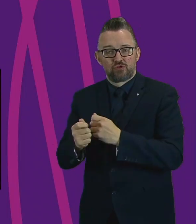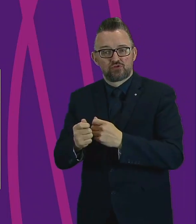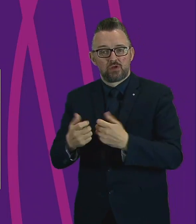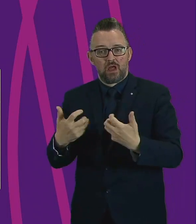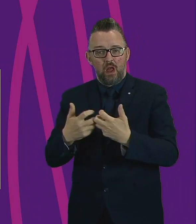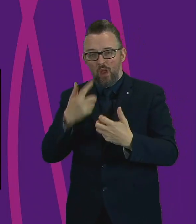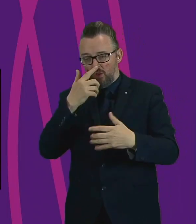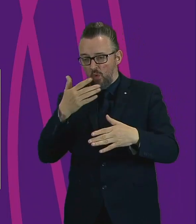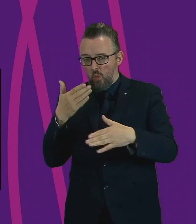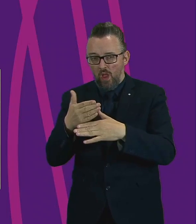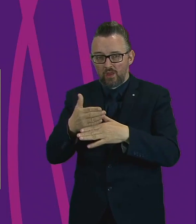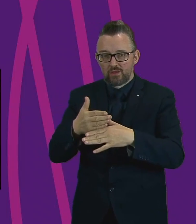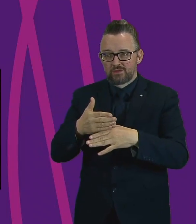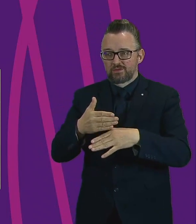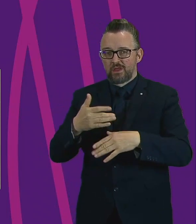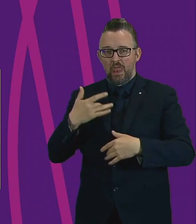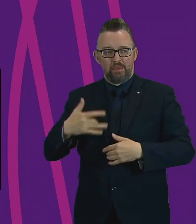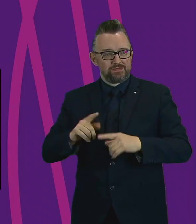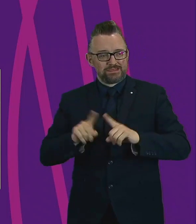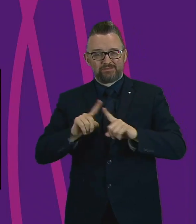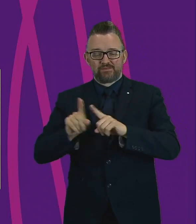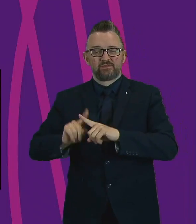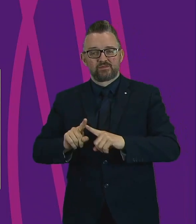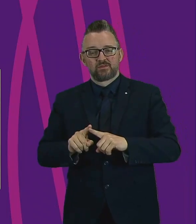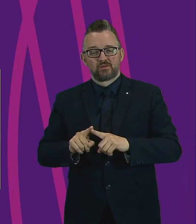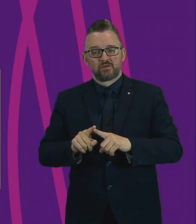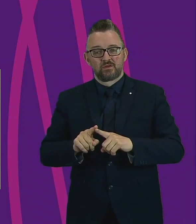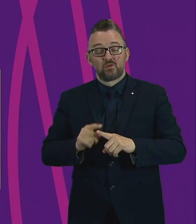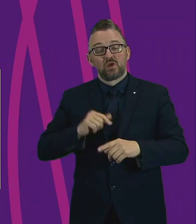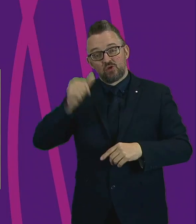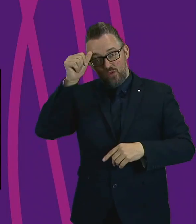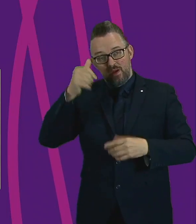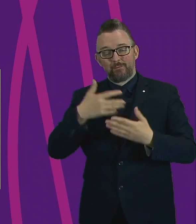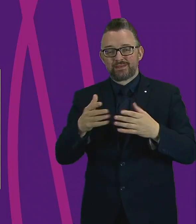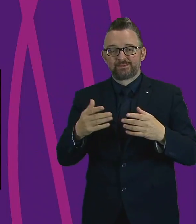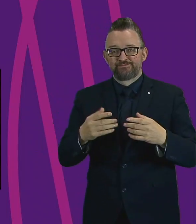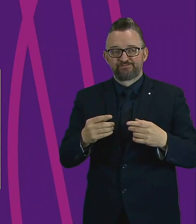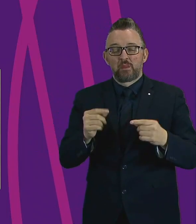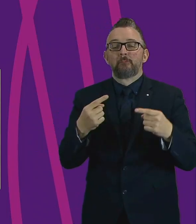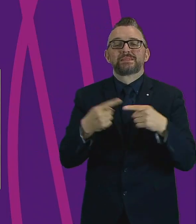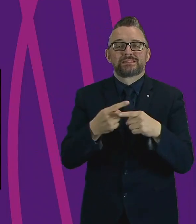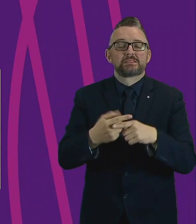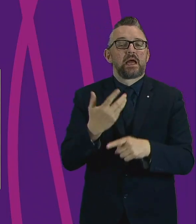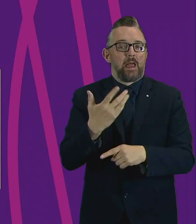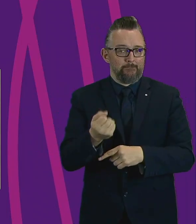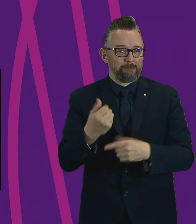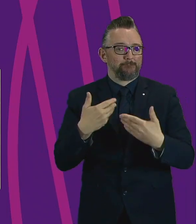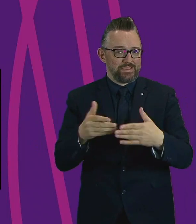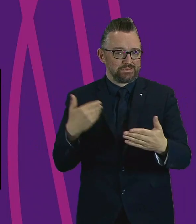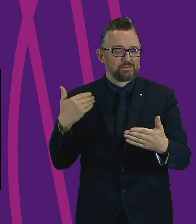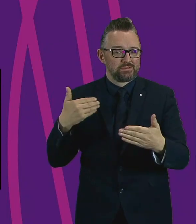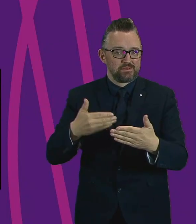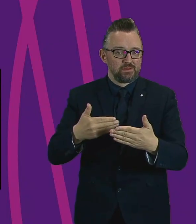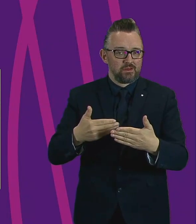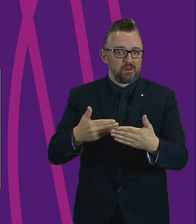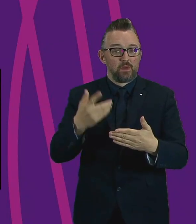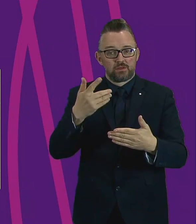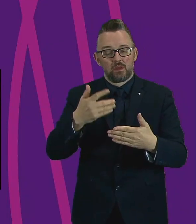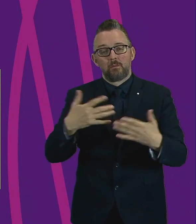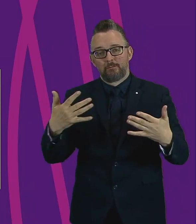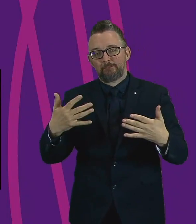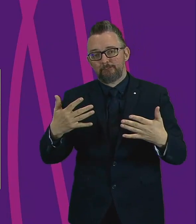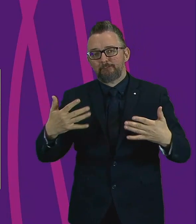in so short a time? There have still clearly been shortcomings, missteps and mistakes, but there have also been huge logistical